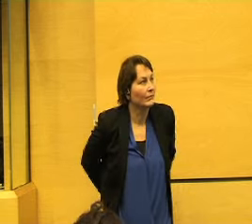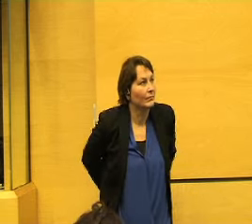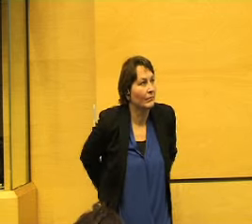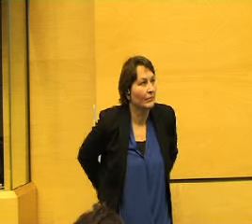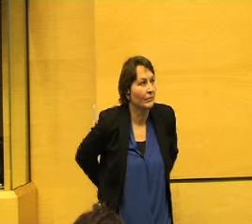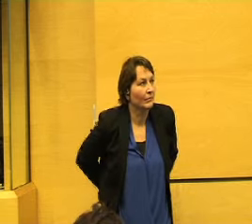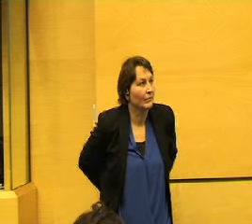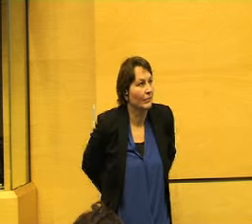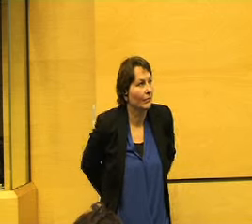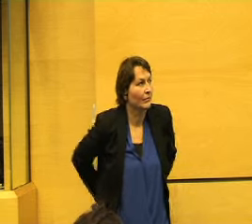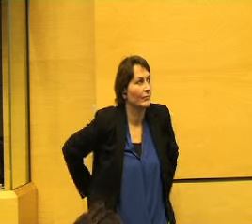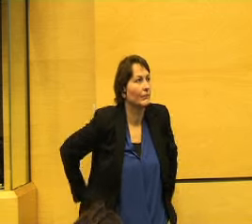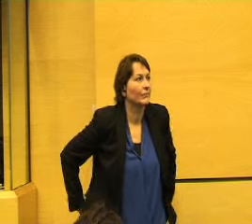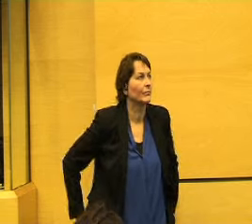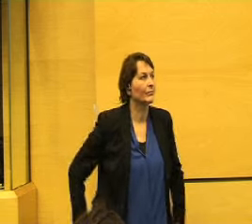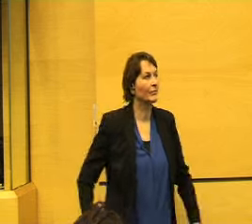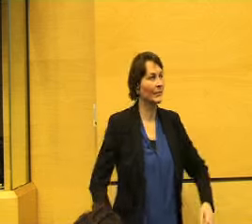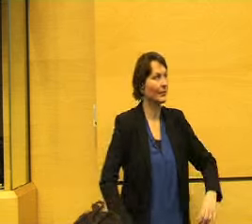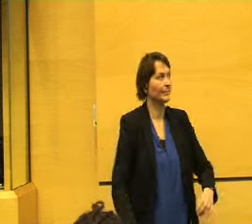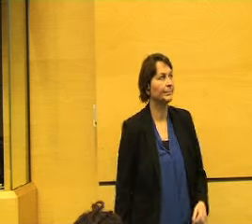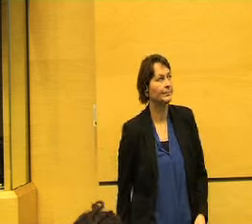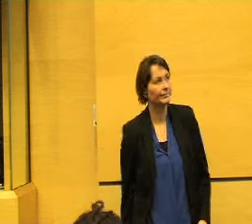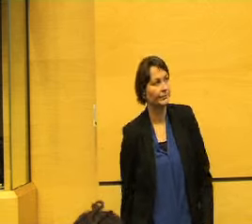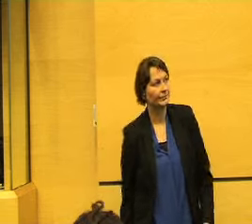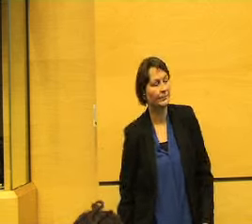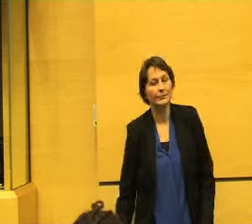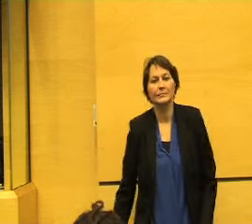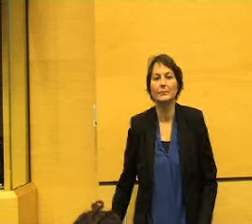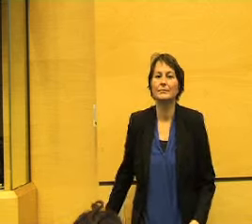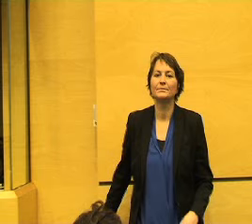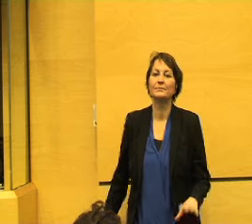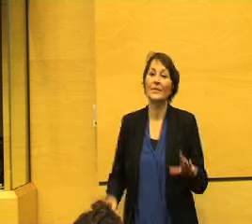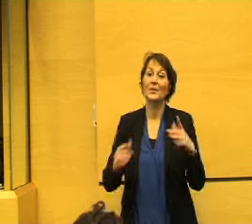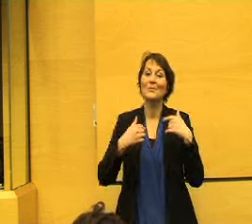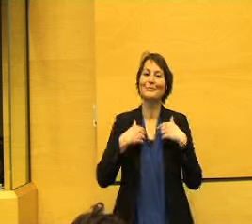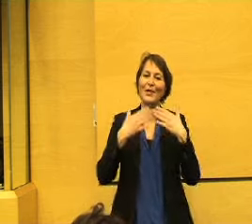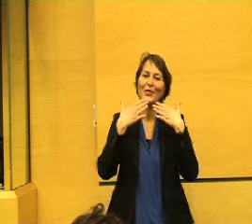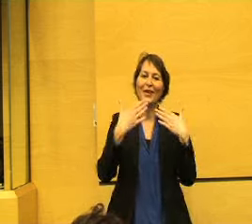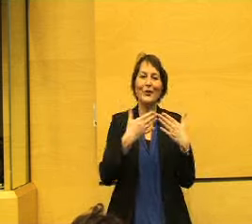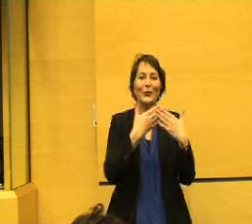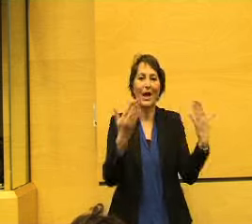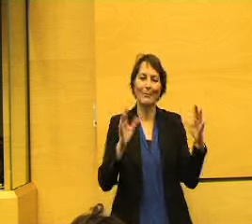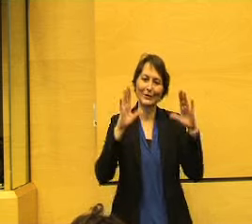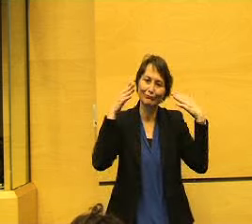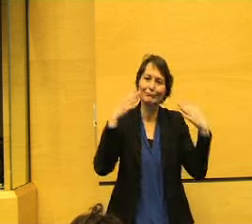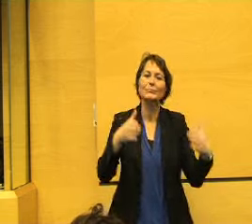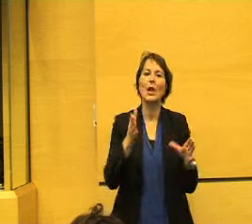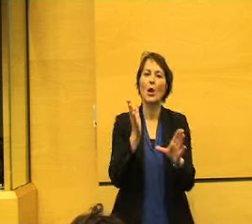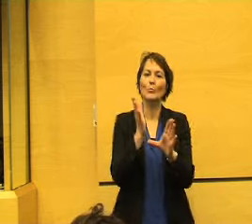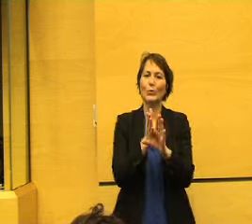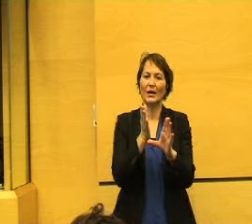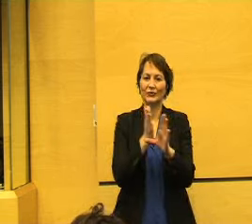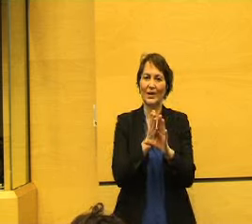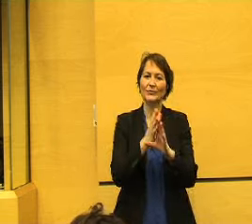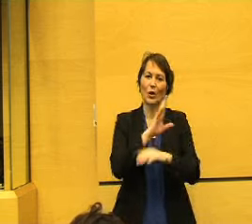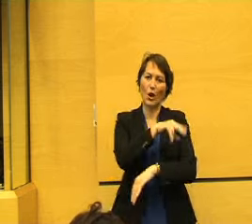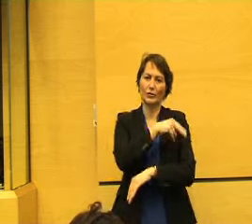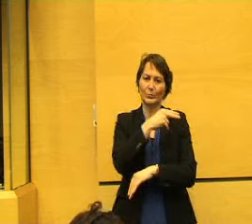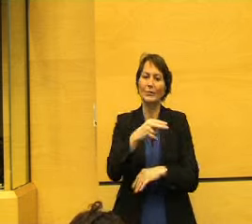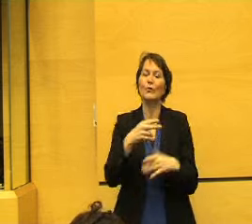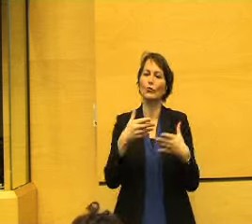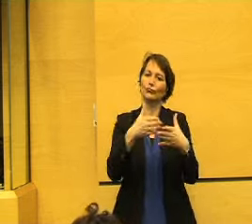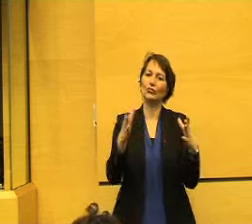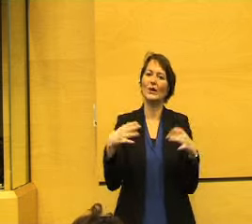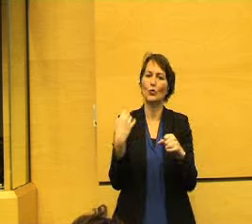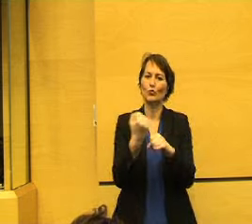such as conducting the psychiatric nurse training program and common psychiatric problems training programs for general practitioners